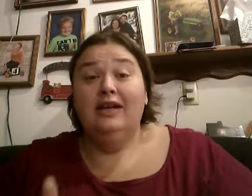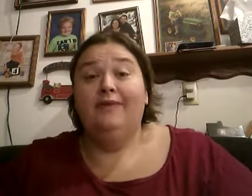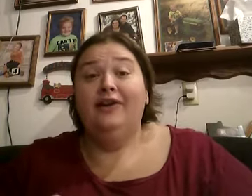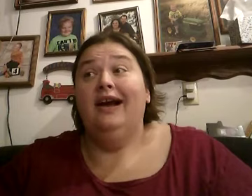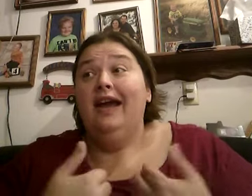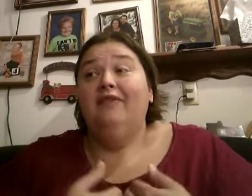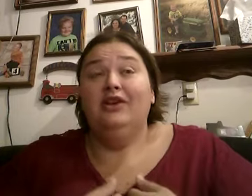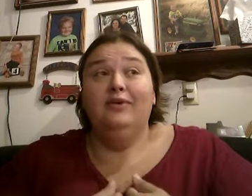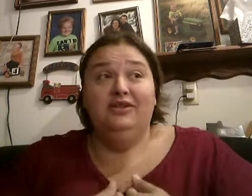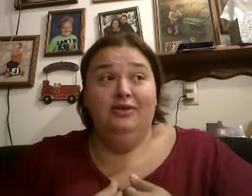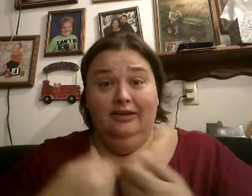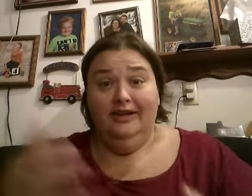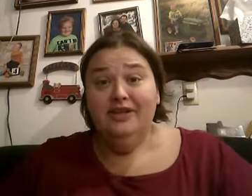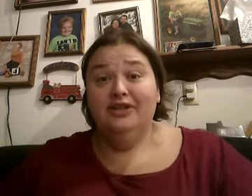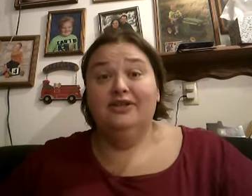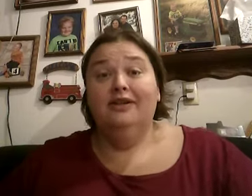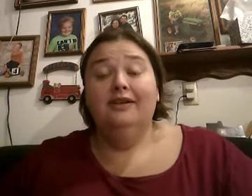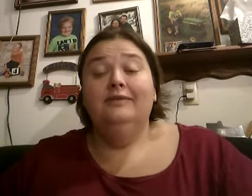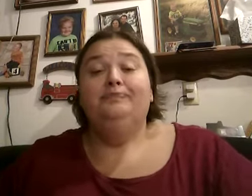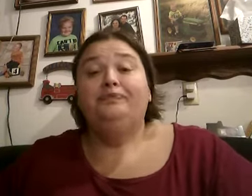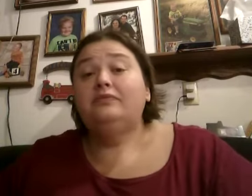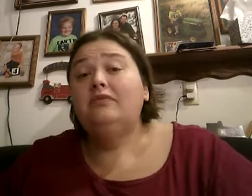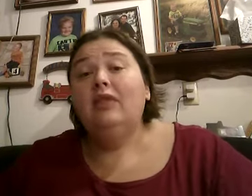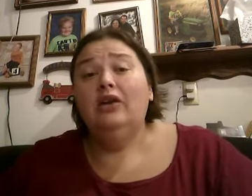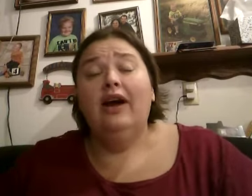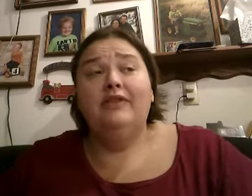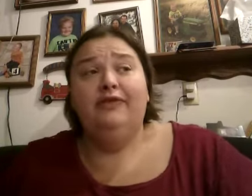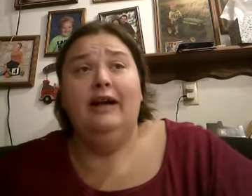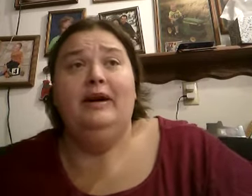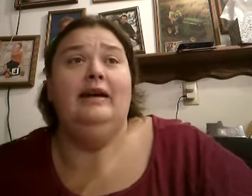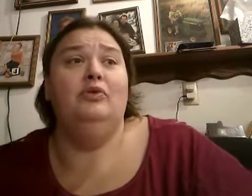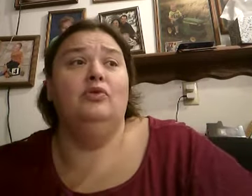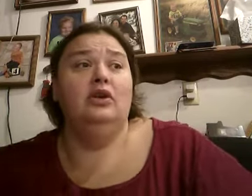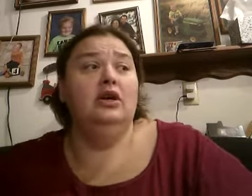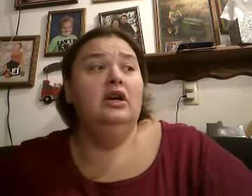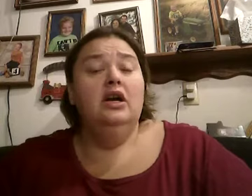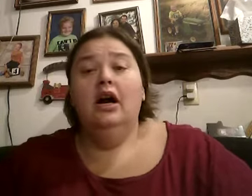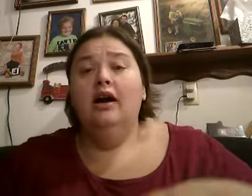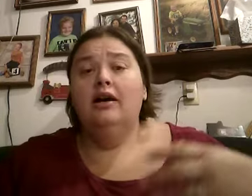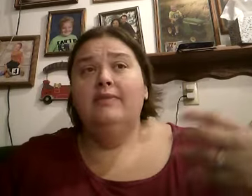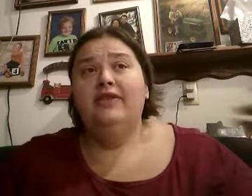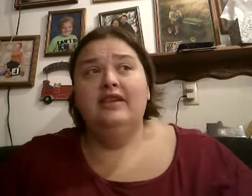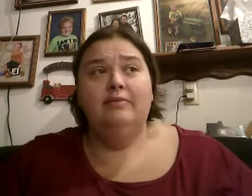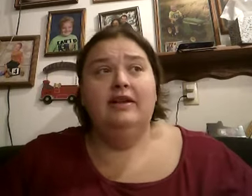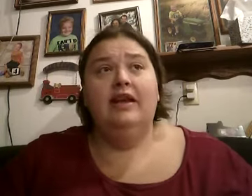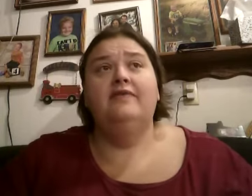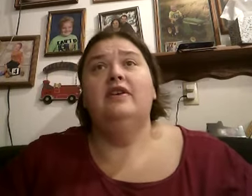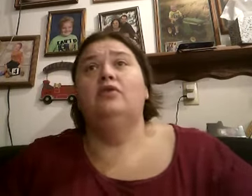finding her. I have to go into Alicia's Crafty Flop Hop or Heather's Handmade Haven or